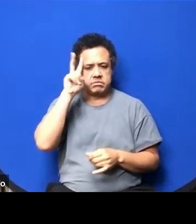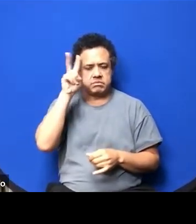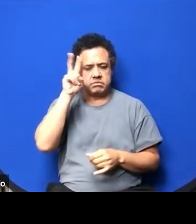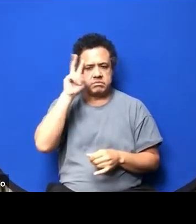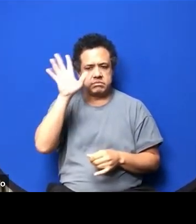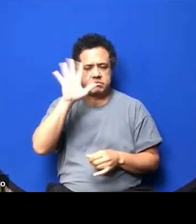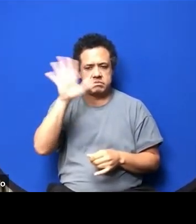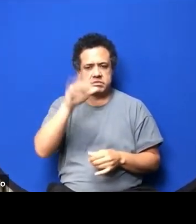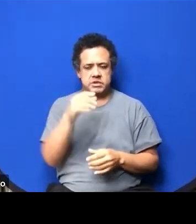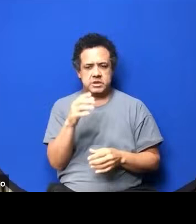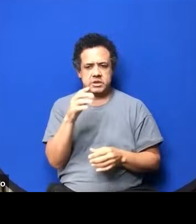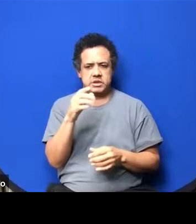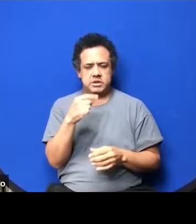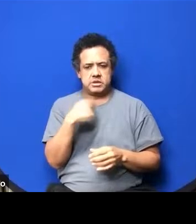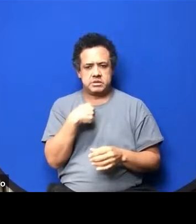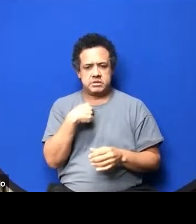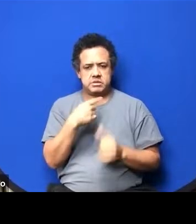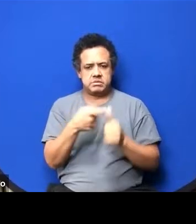Figueroa.